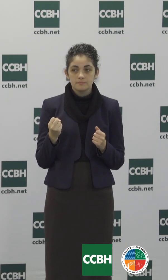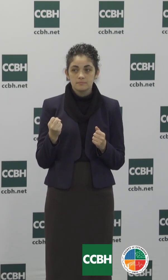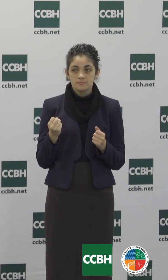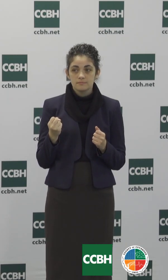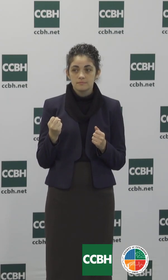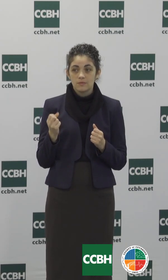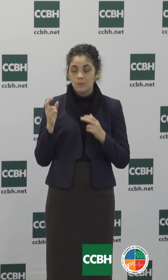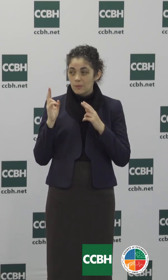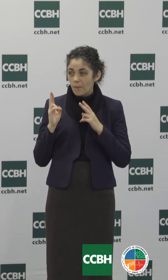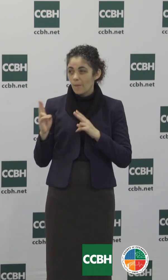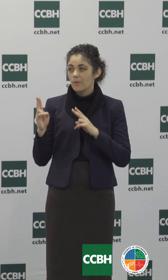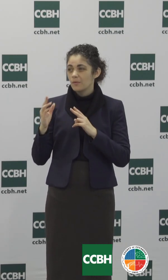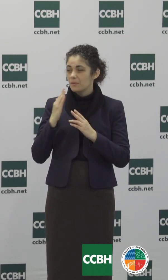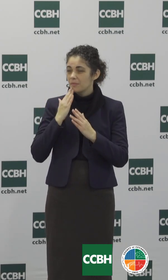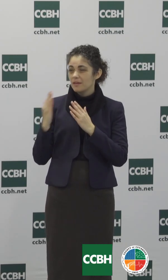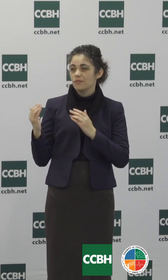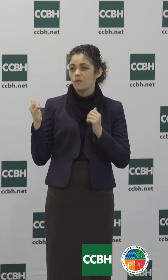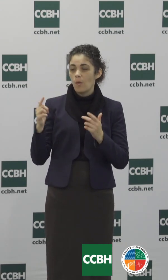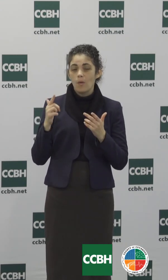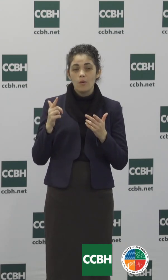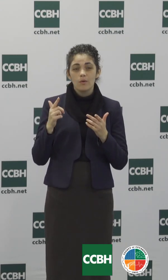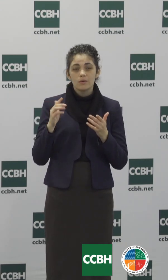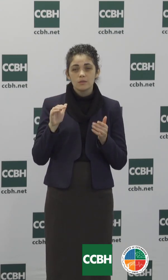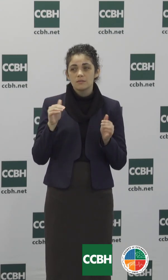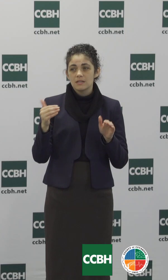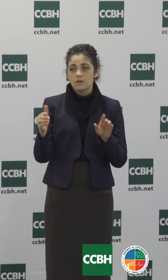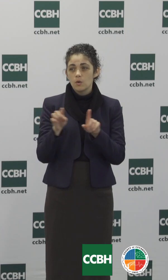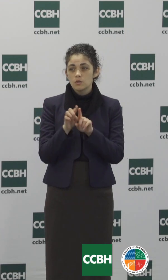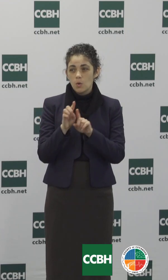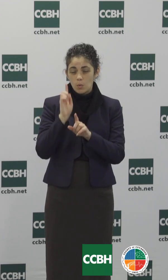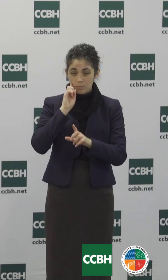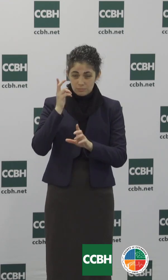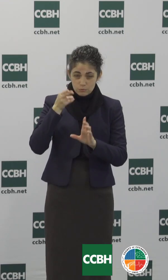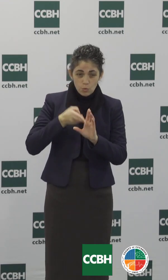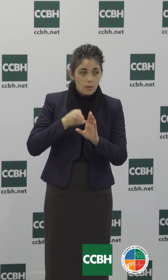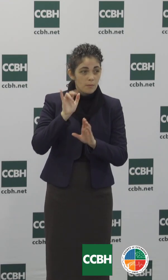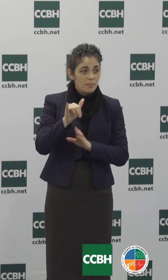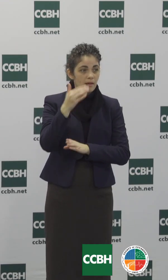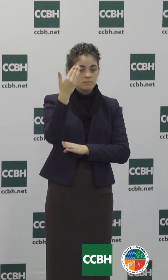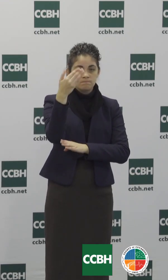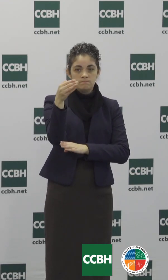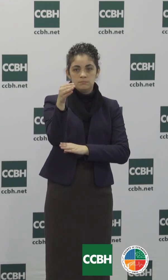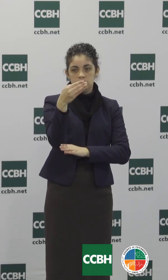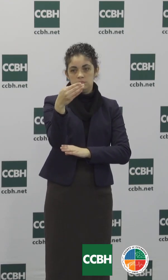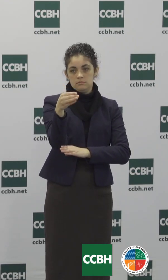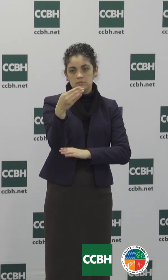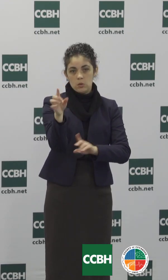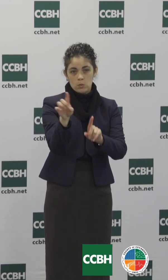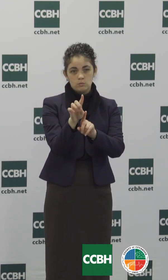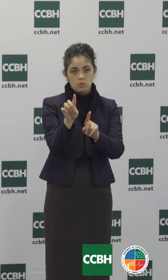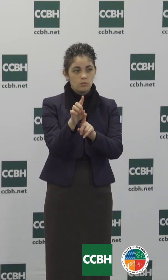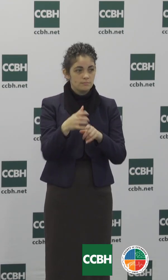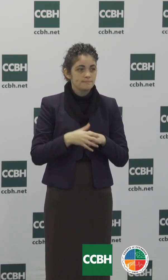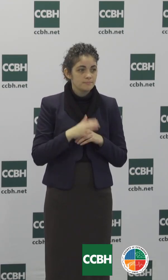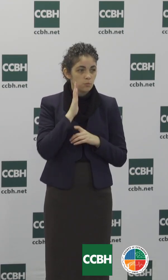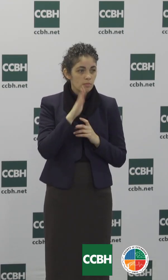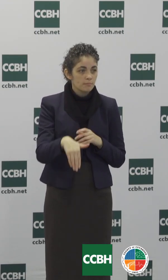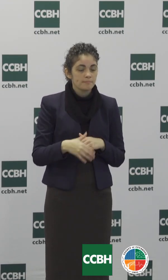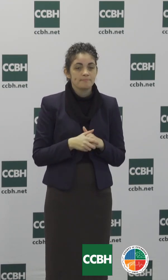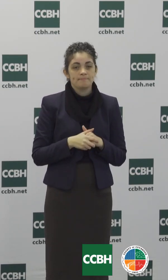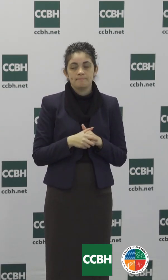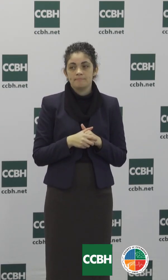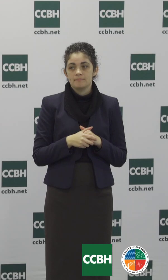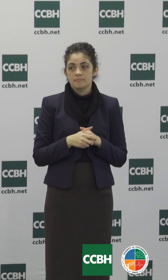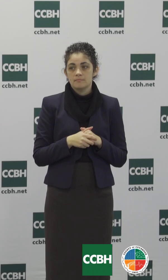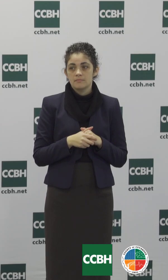honor and recognition of those that have died, will, of course, participate and lower our flags for the duration.